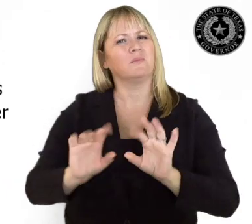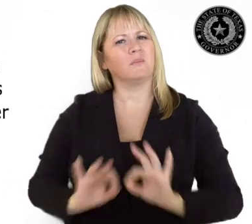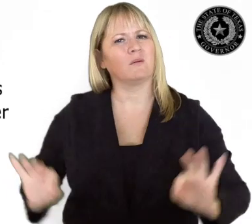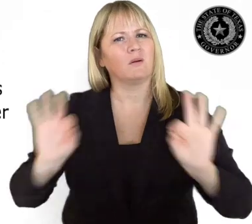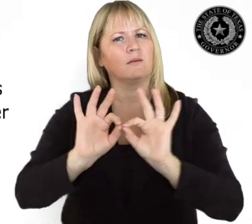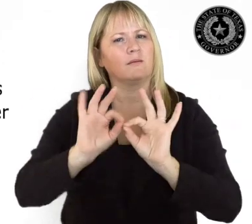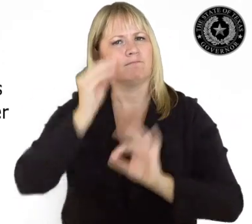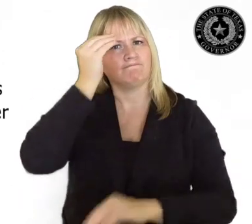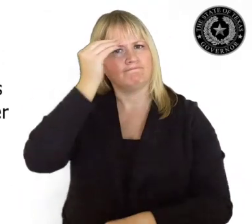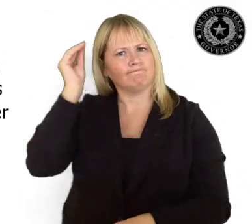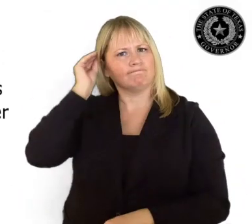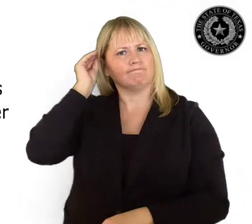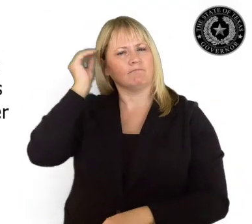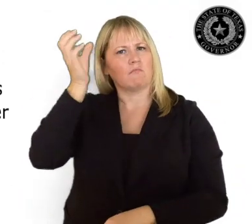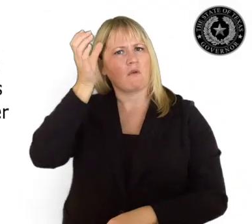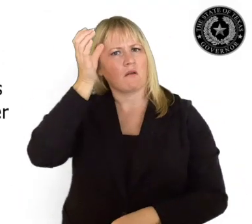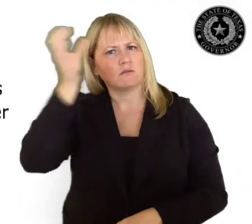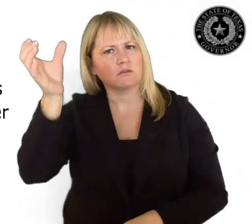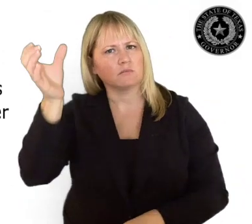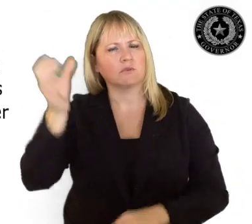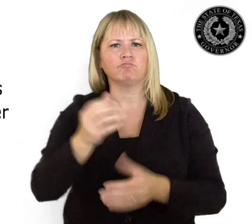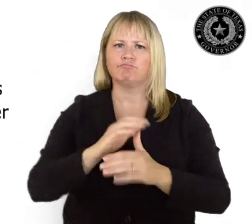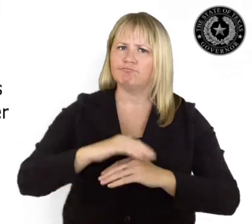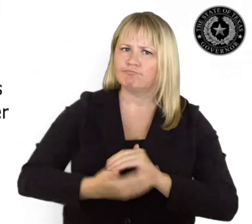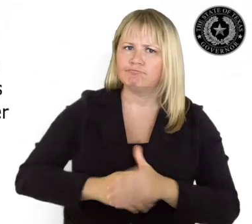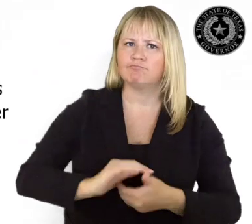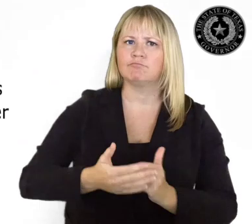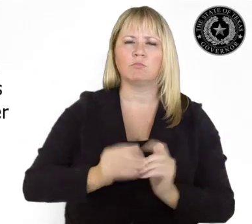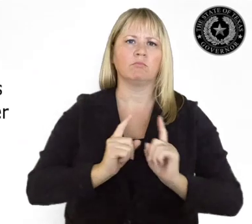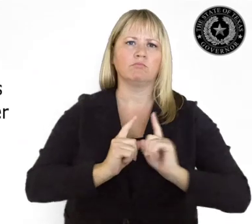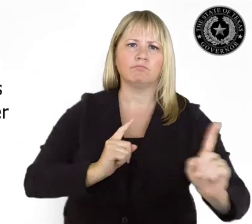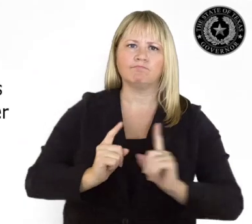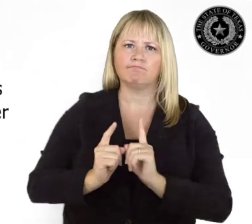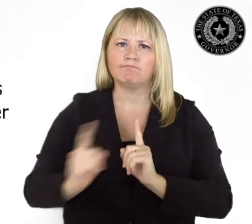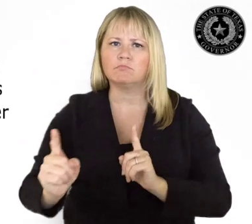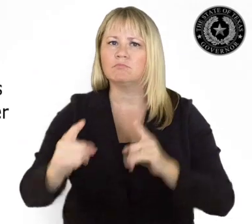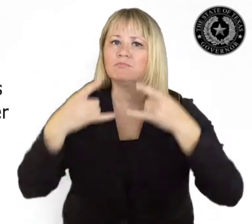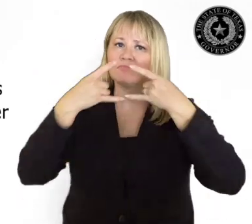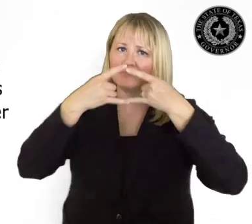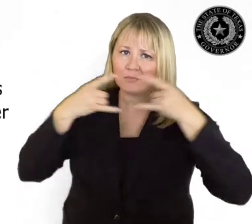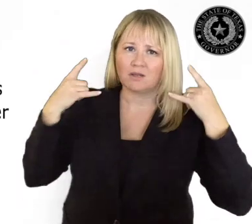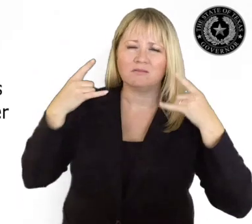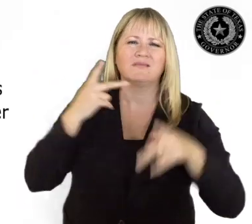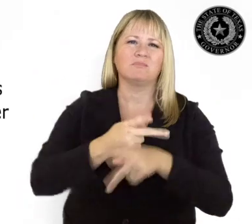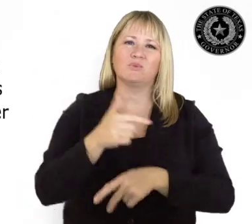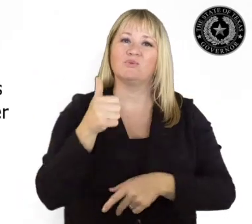follow additional hygiene measures when obtaining services.